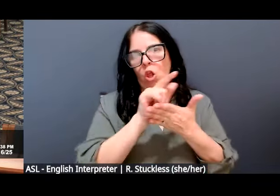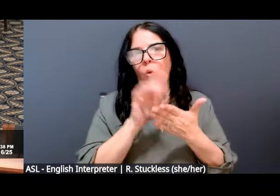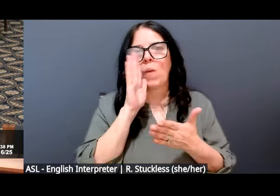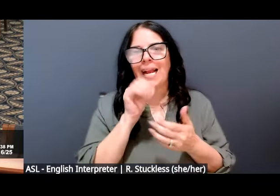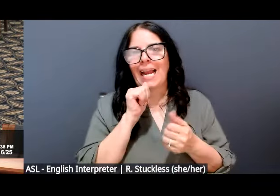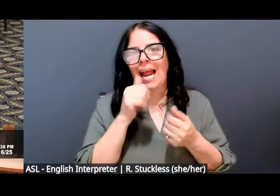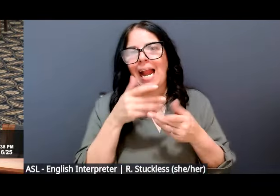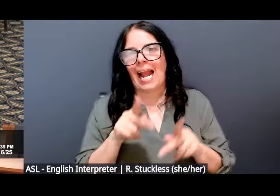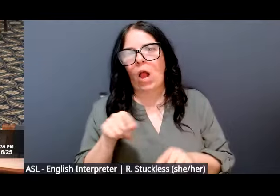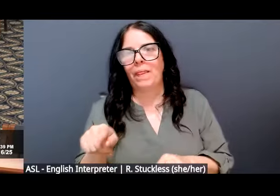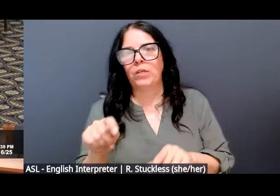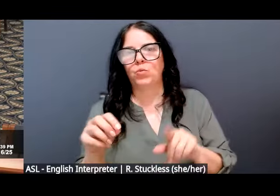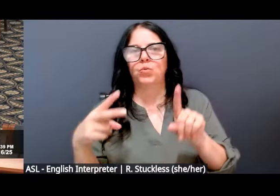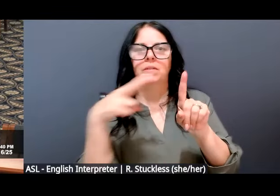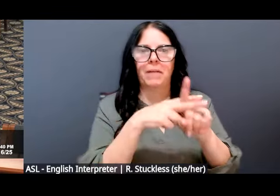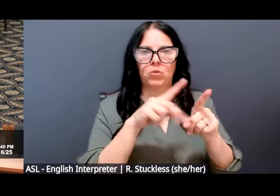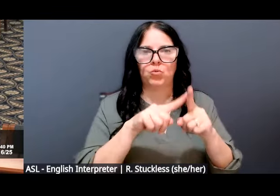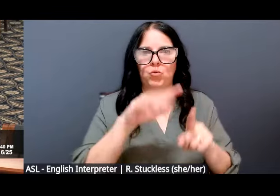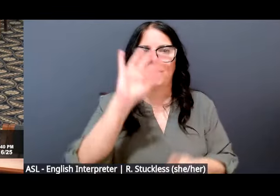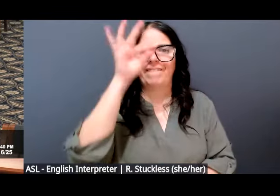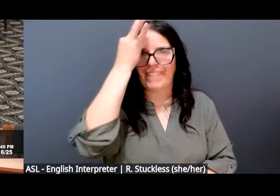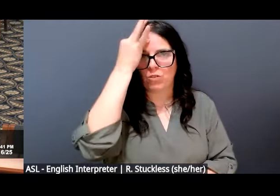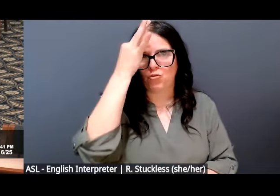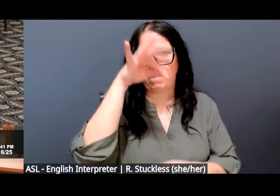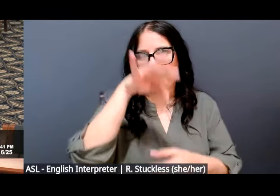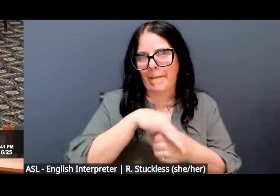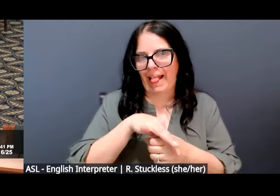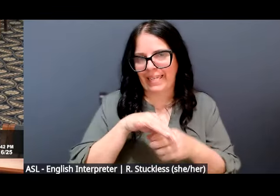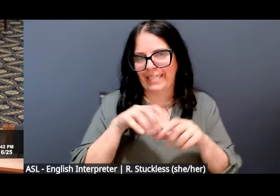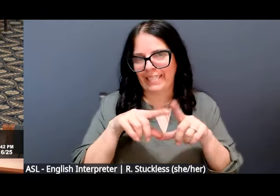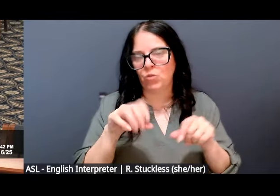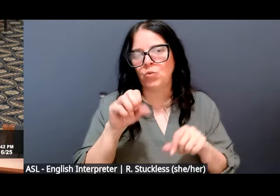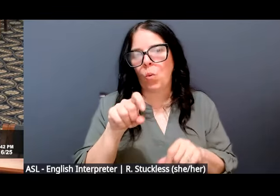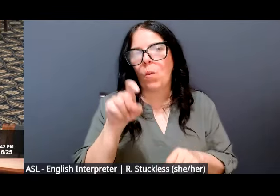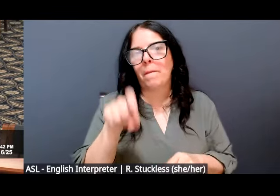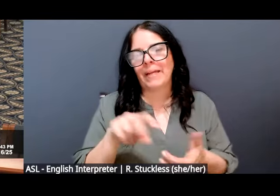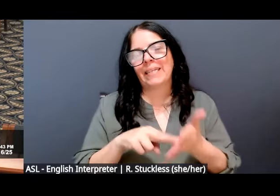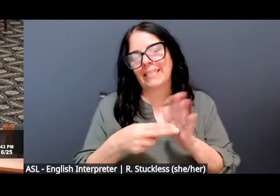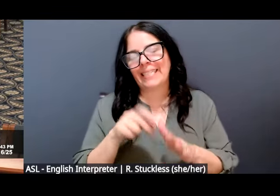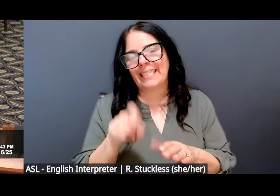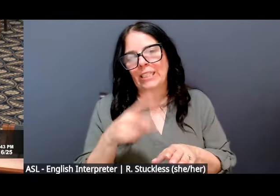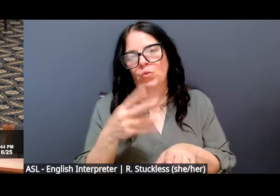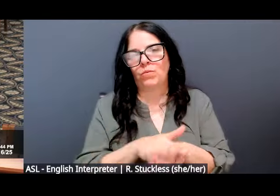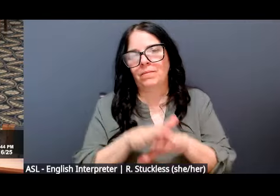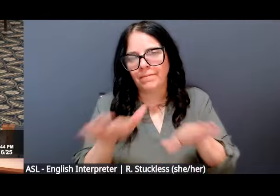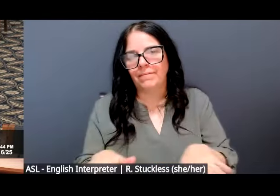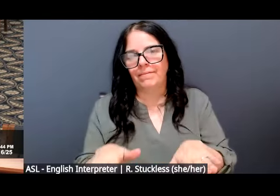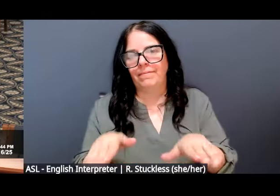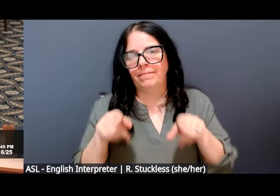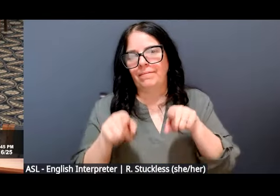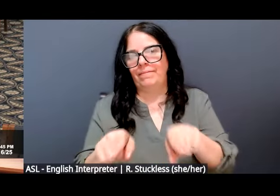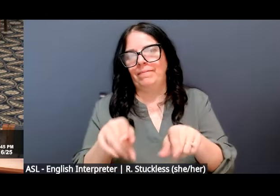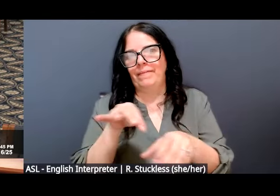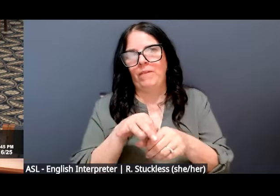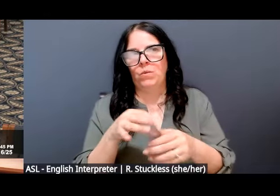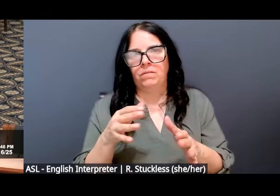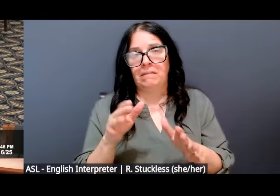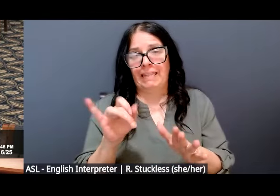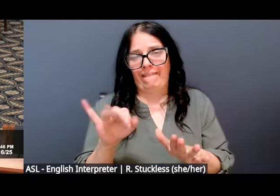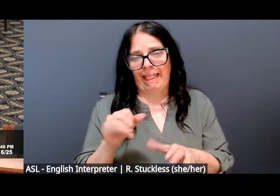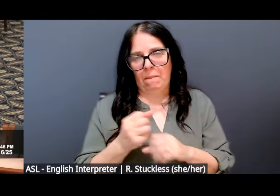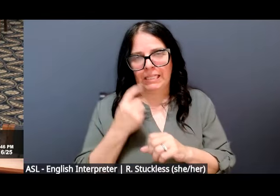section to apply to federal ballots. So we need two separate tracks going forward, if that makes sense. It's